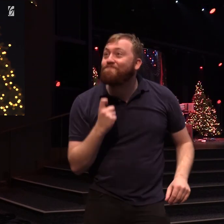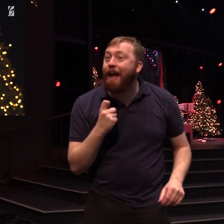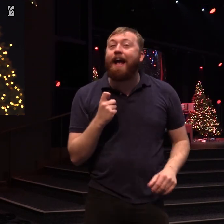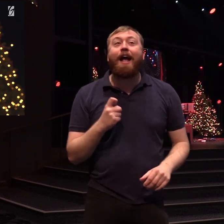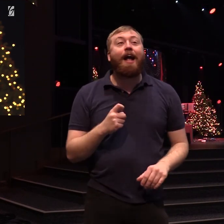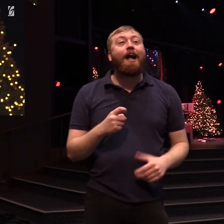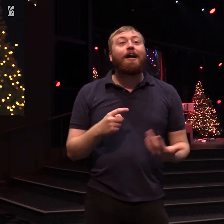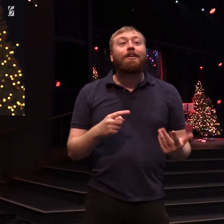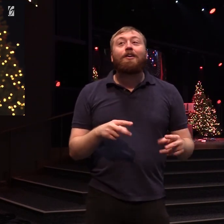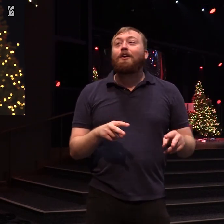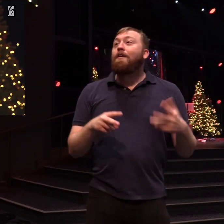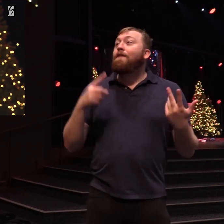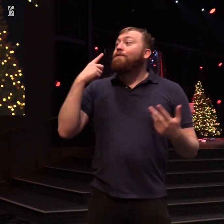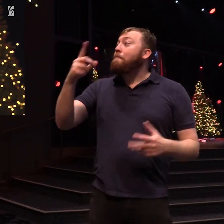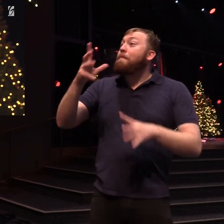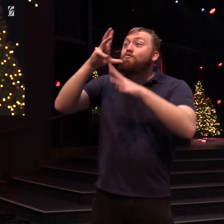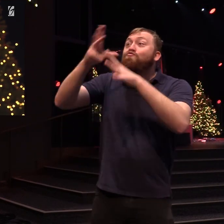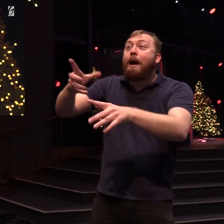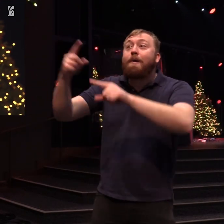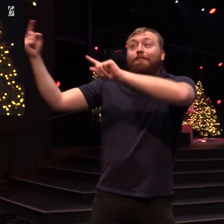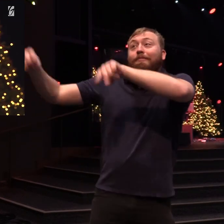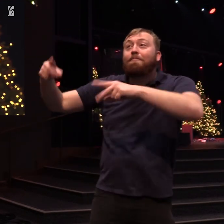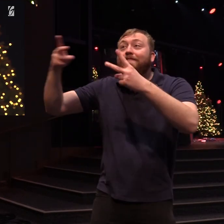for insights if you're a pastor.